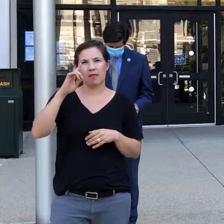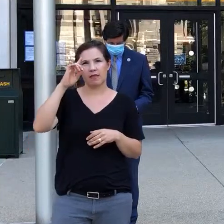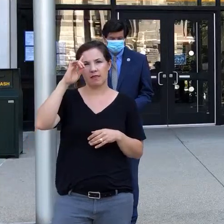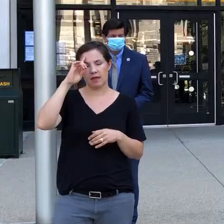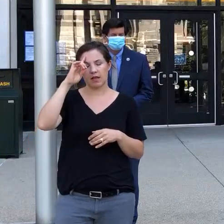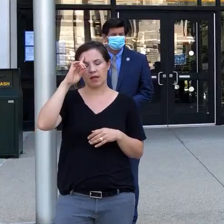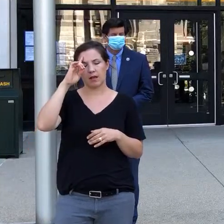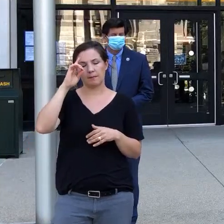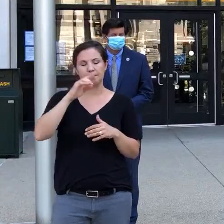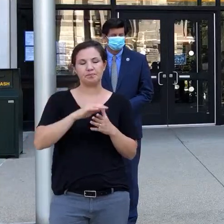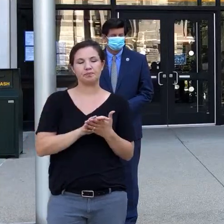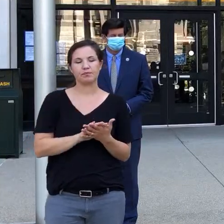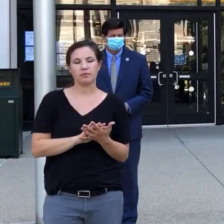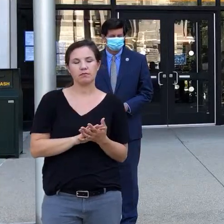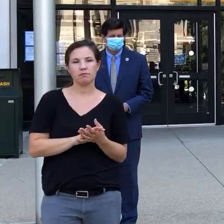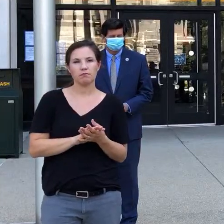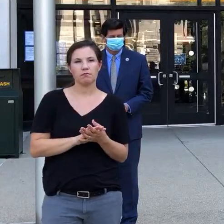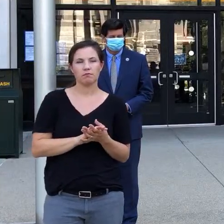fact that